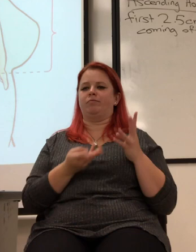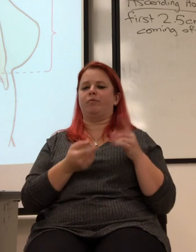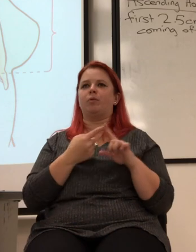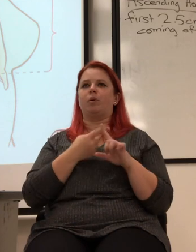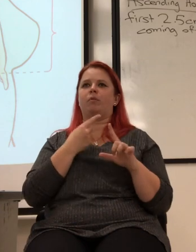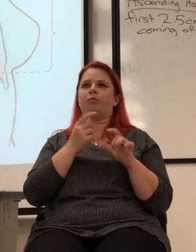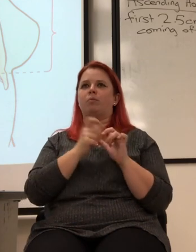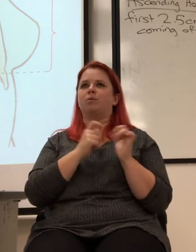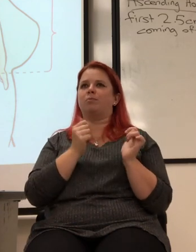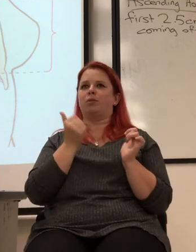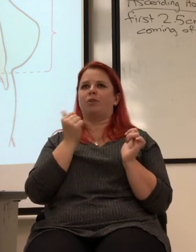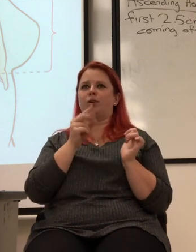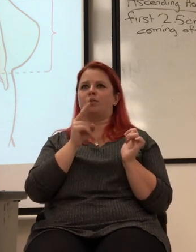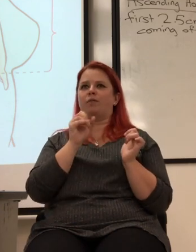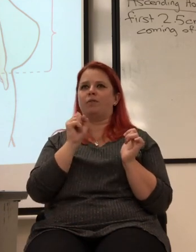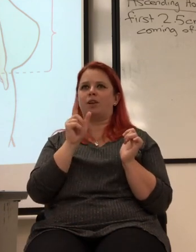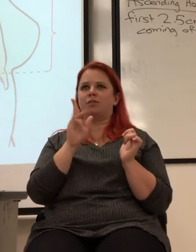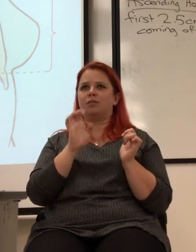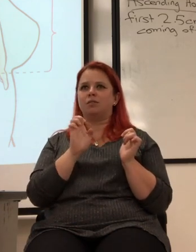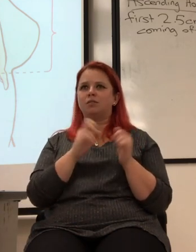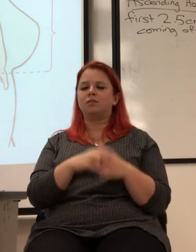larger vessel